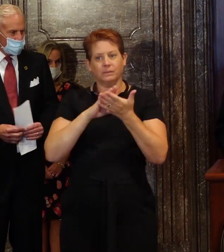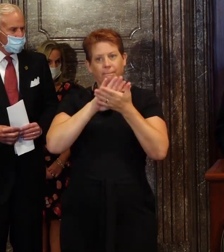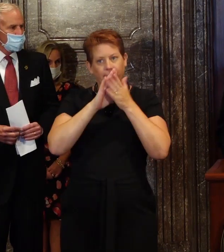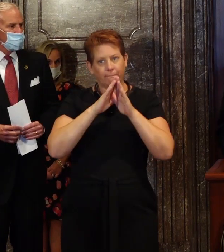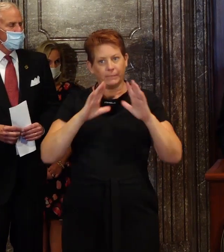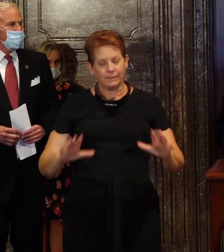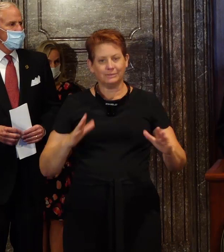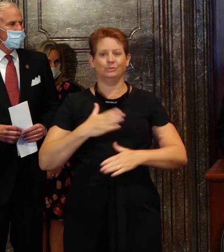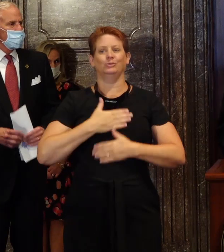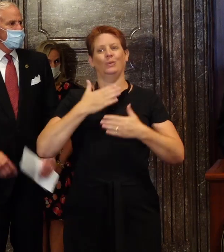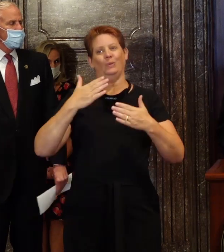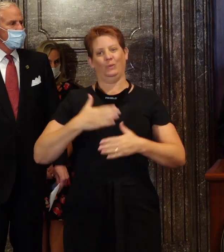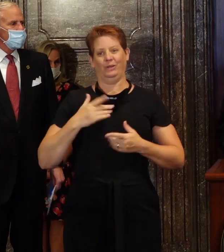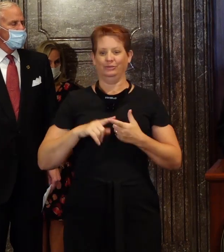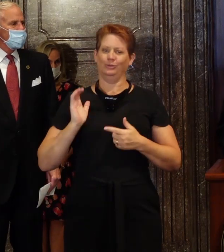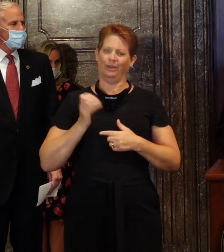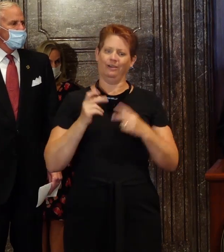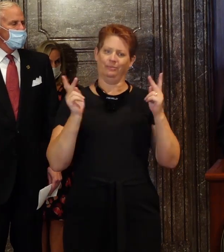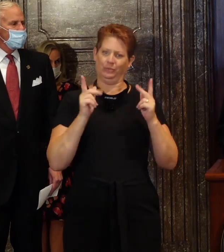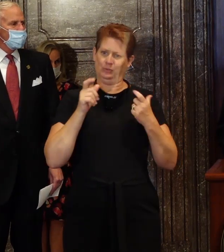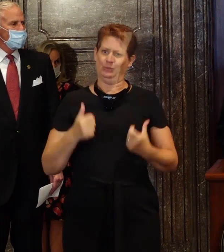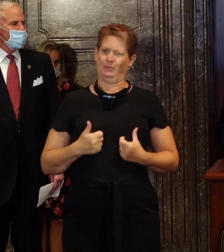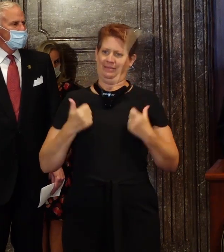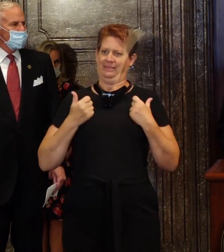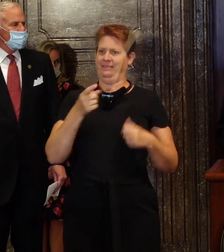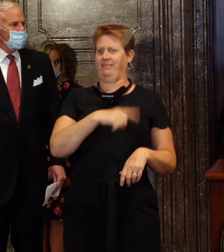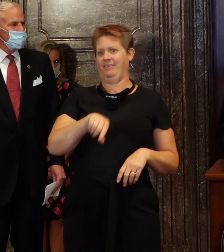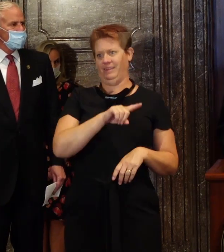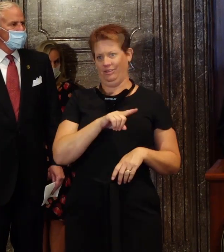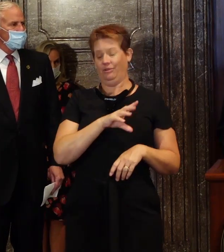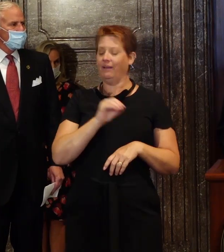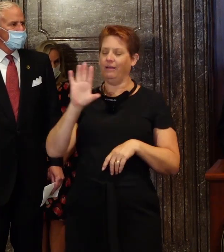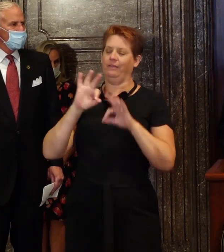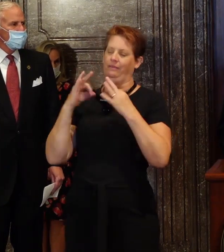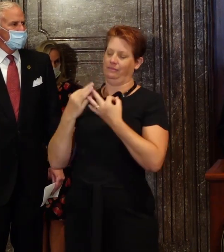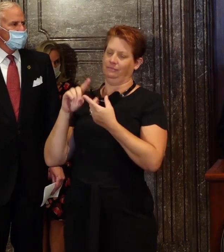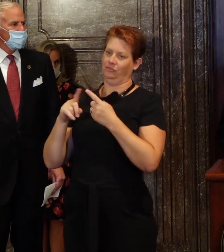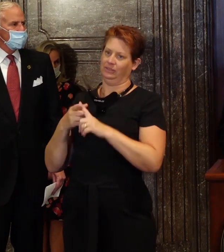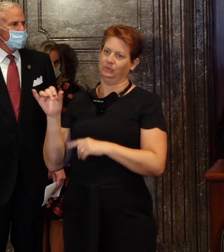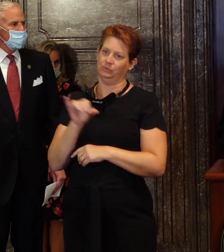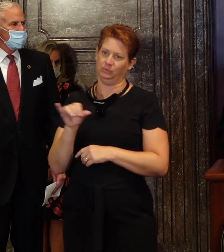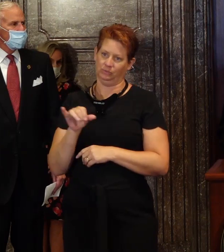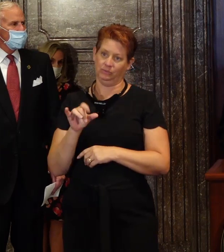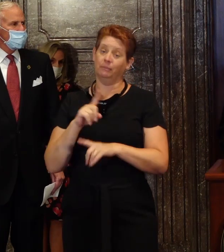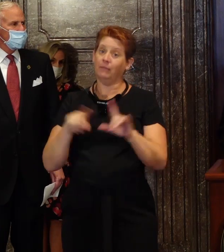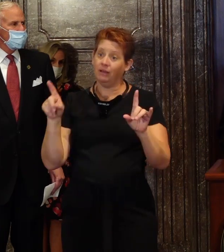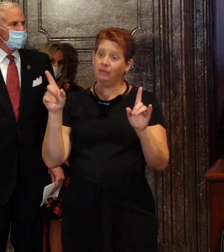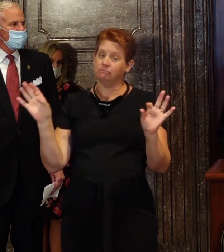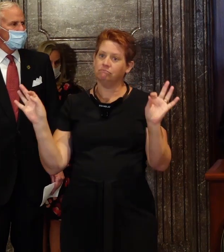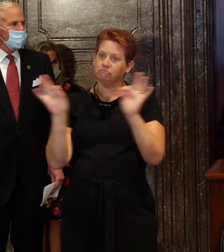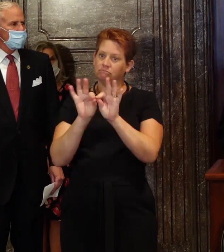to the vulnerable residents of long-term care facilities and their family and friends, while also being